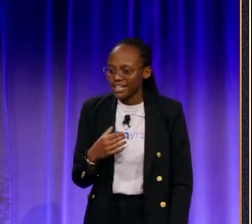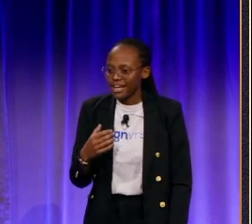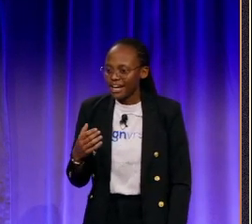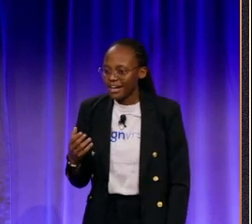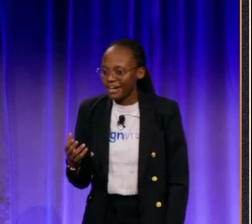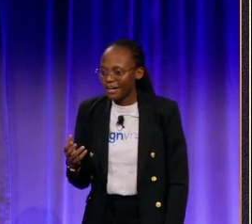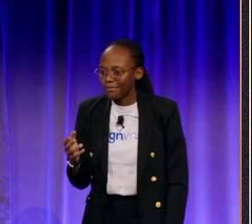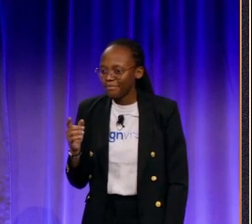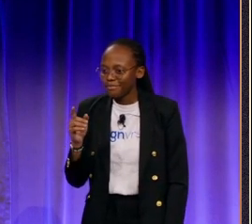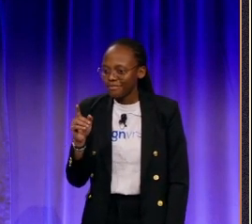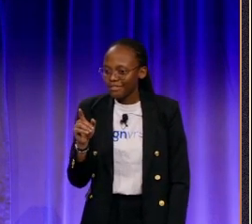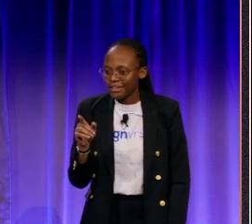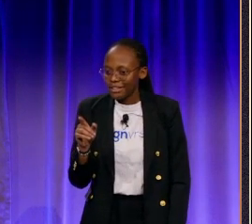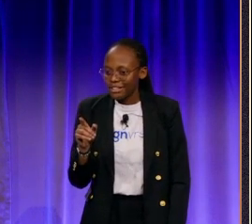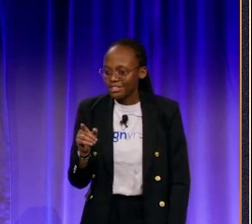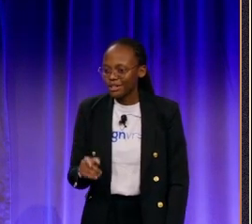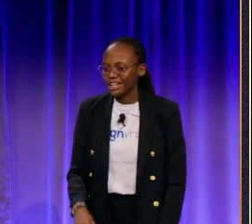interpret.